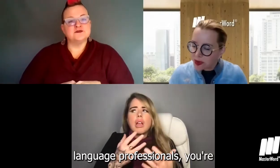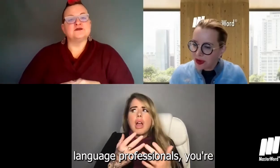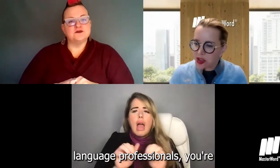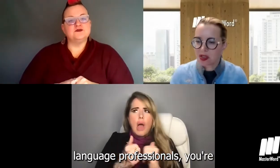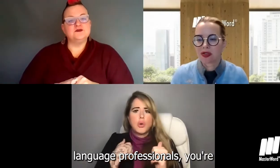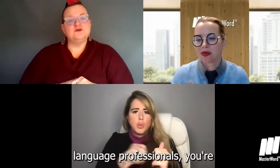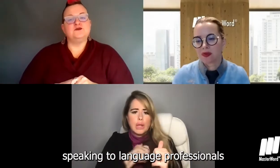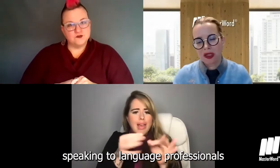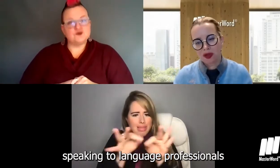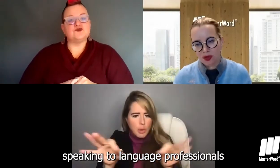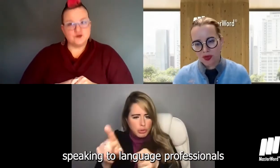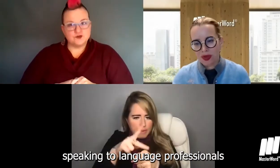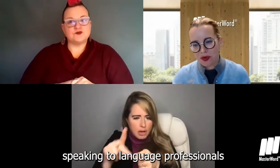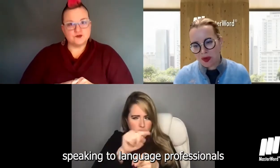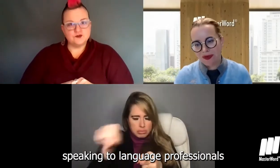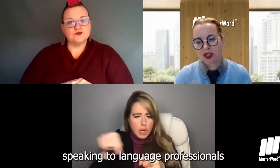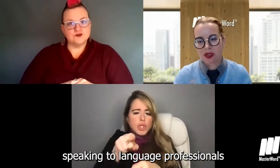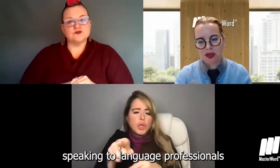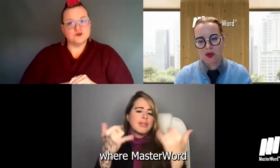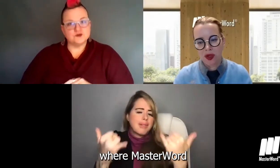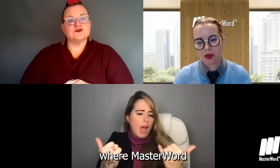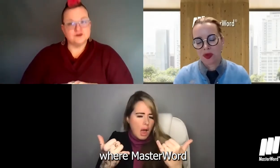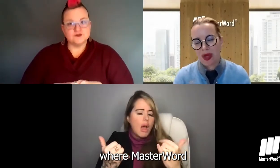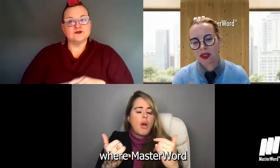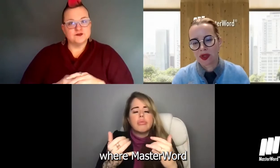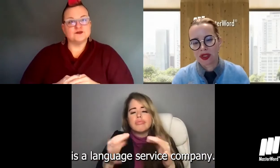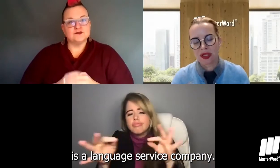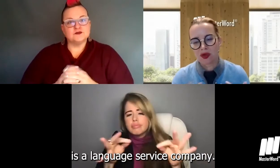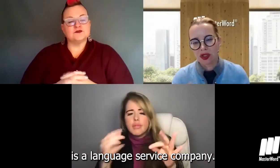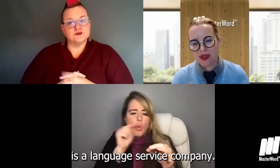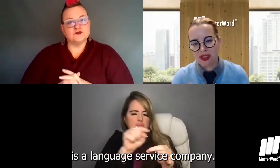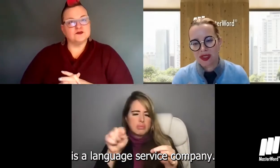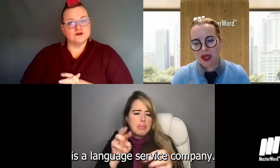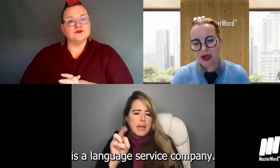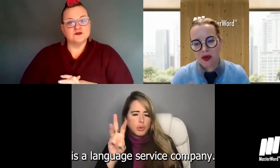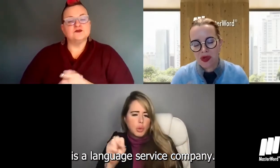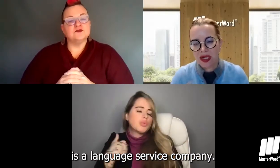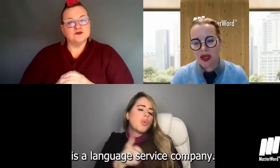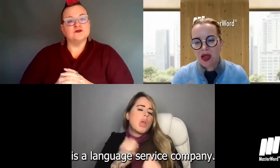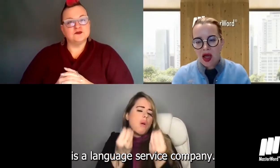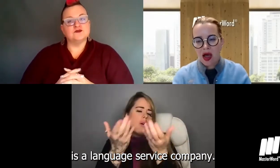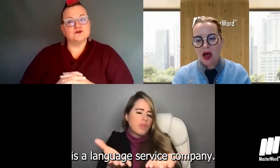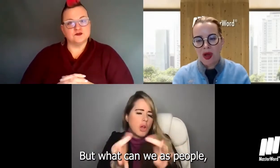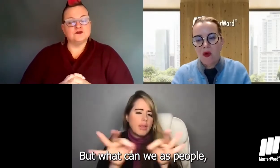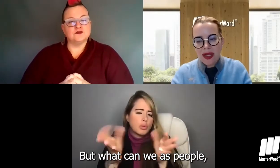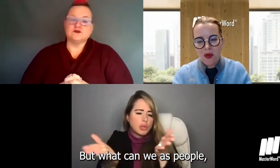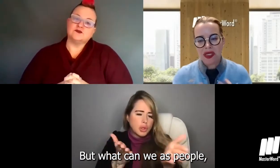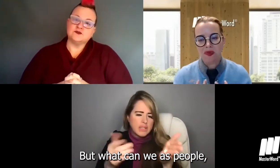professionals you're speaking to language professionals where a master word is a language services company. But what can we as